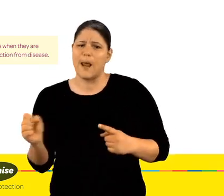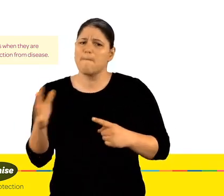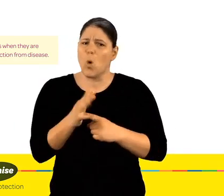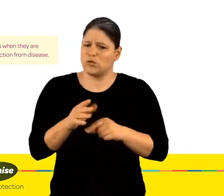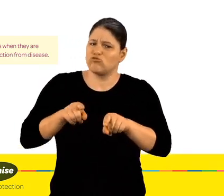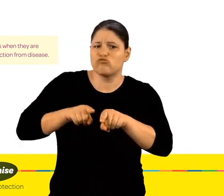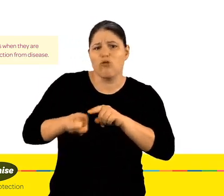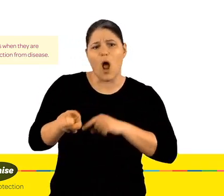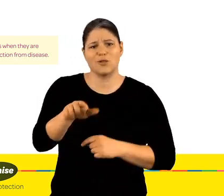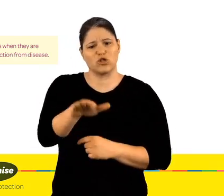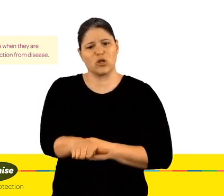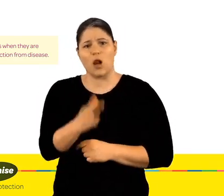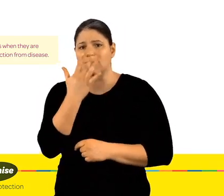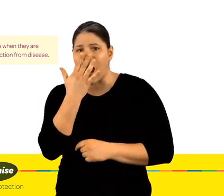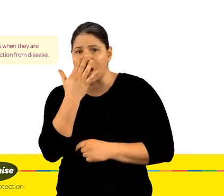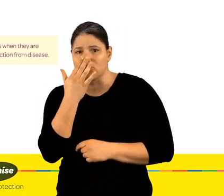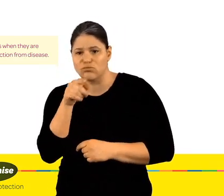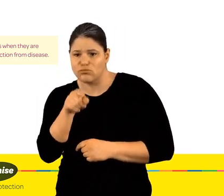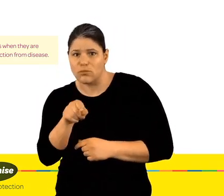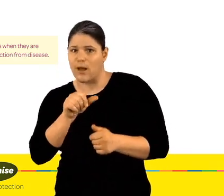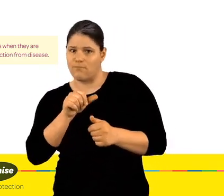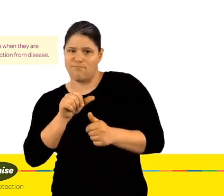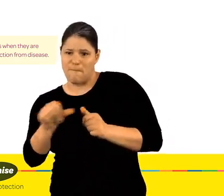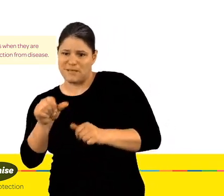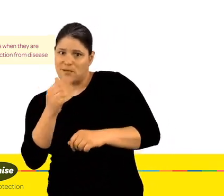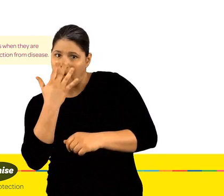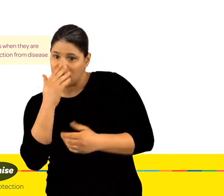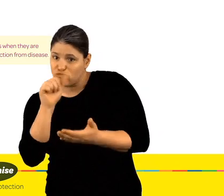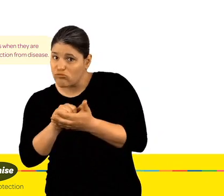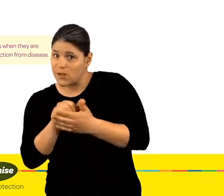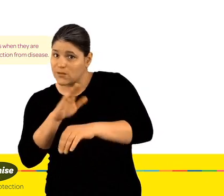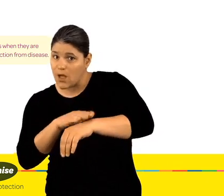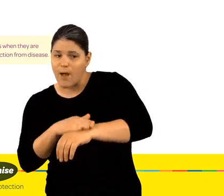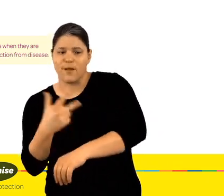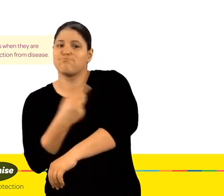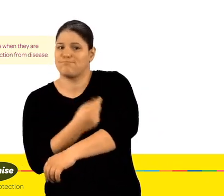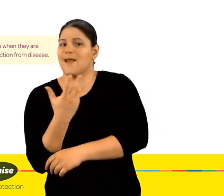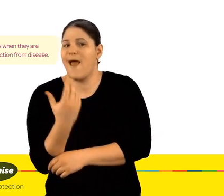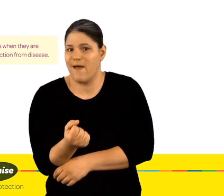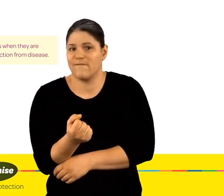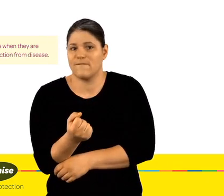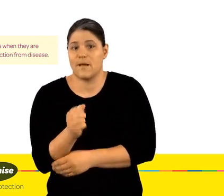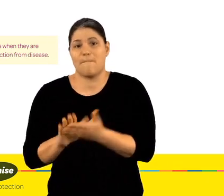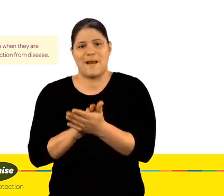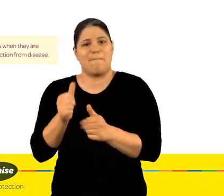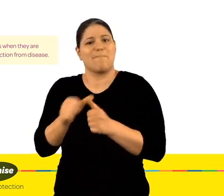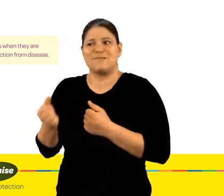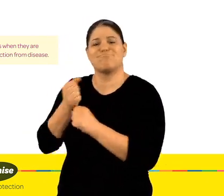National Immunisation Schedule. It's important to try and immunise your child at the right time to give them the best possible